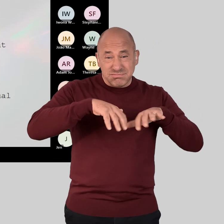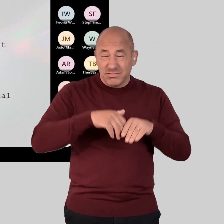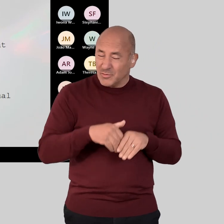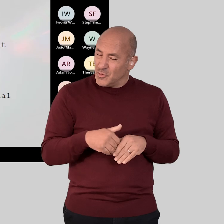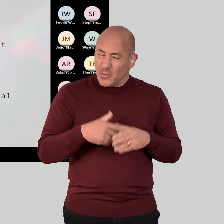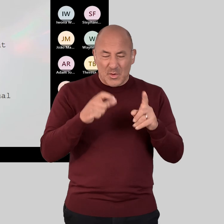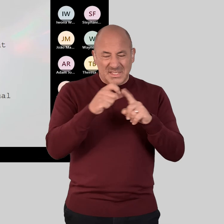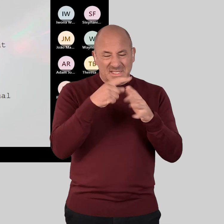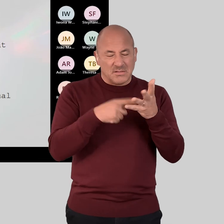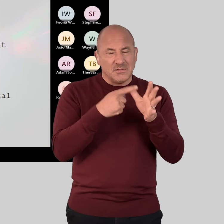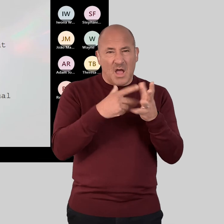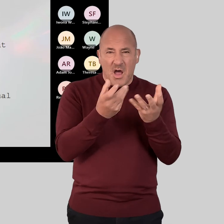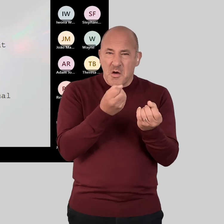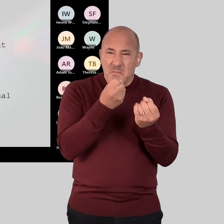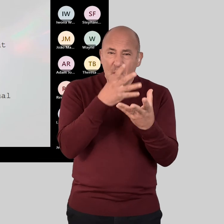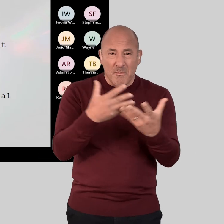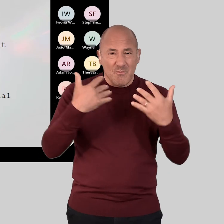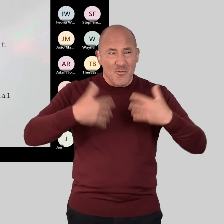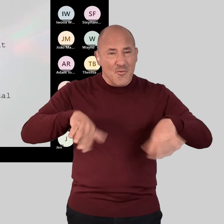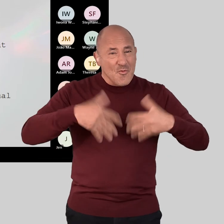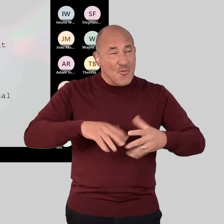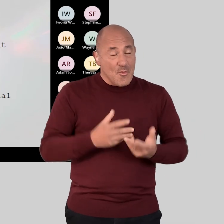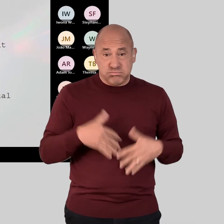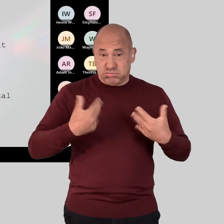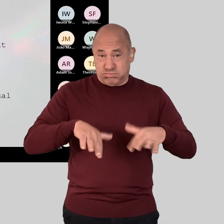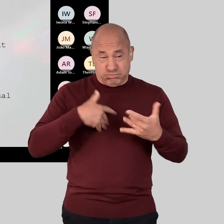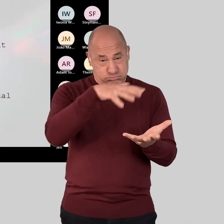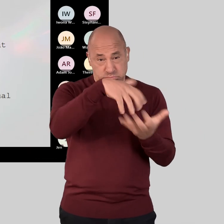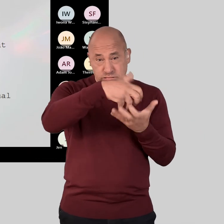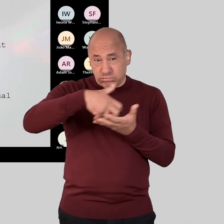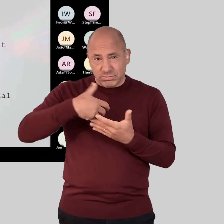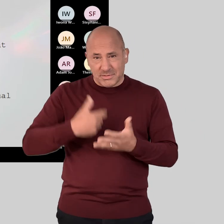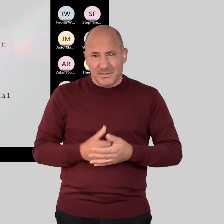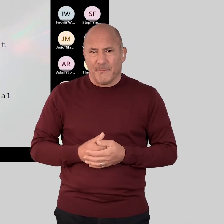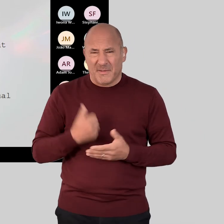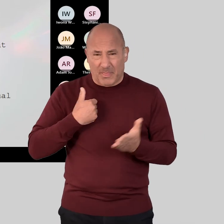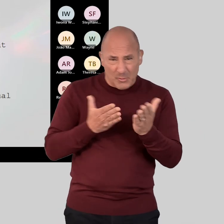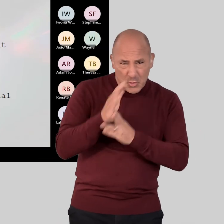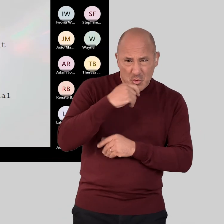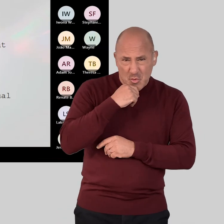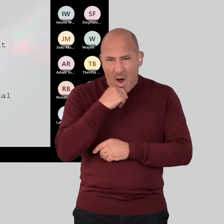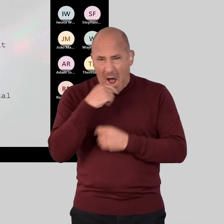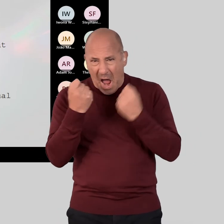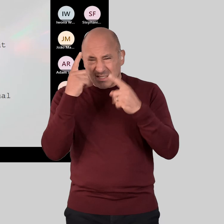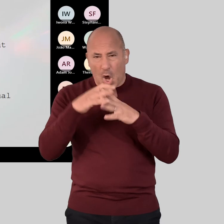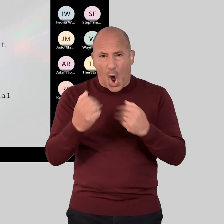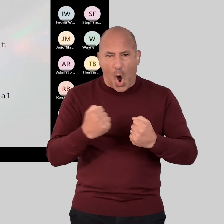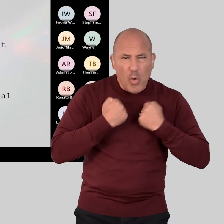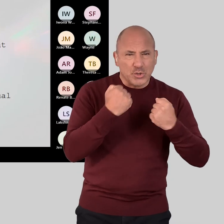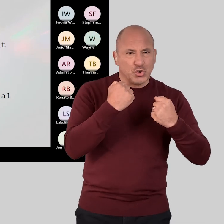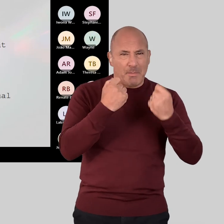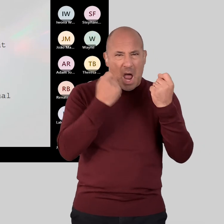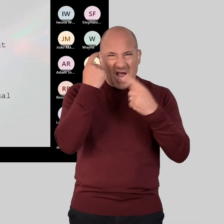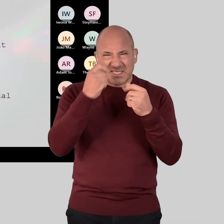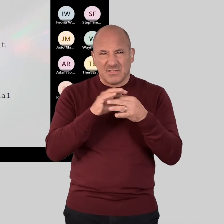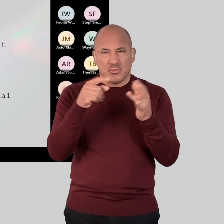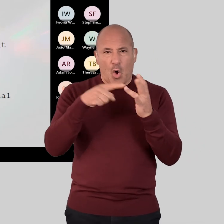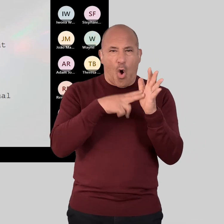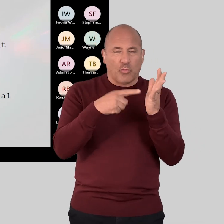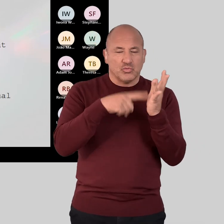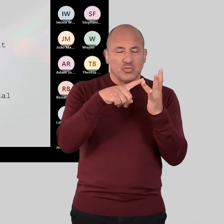each transcript. It's really like a rich data set and really wonderful. And we've been, kind of going through and pulling out key ideas around